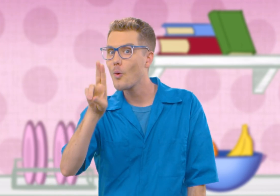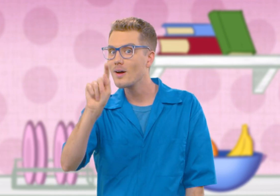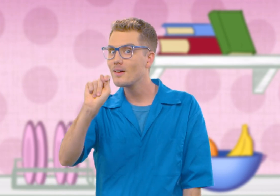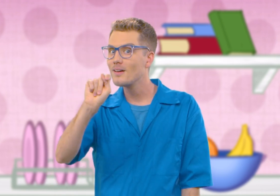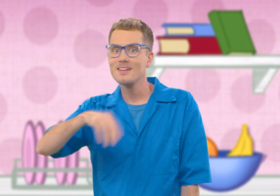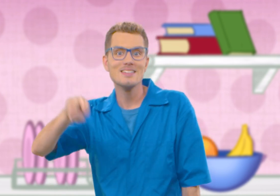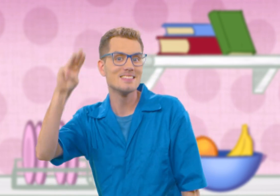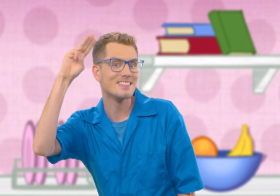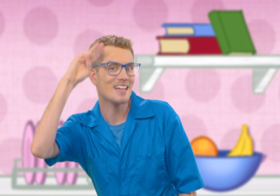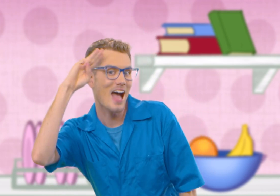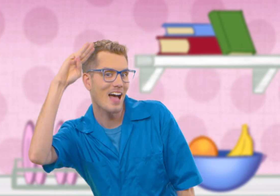Scout.